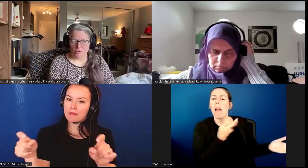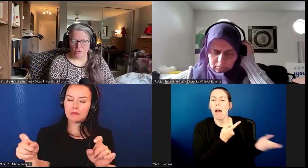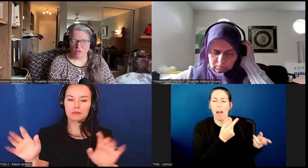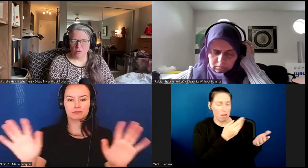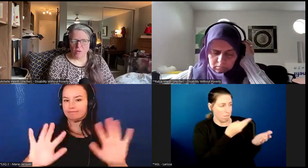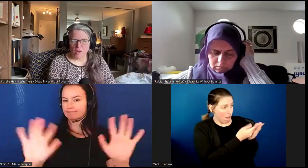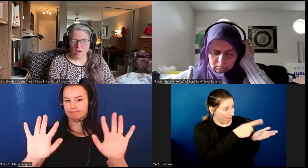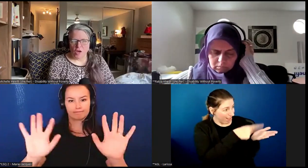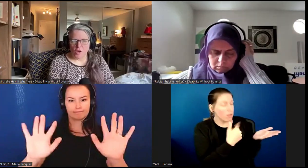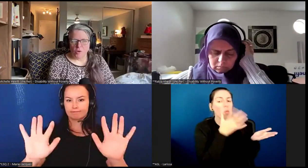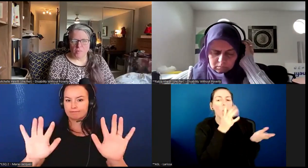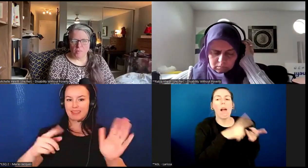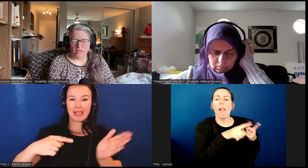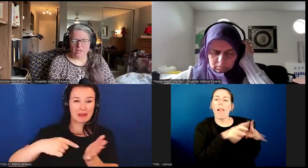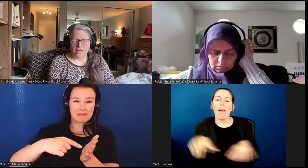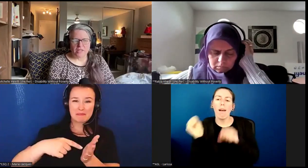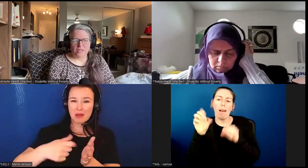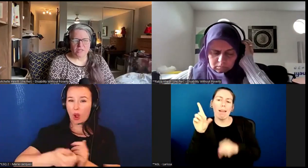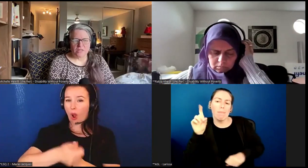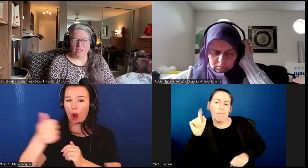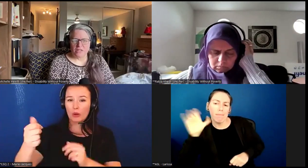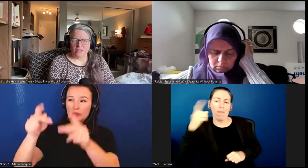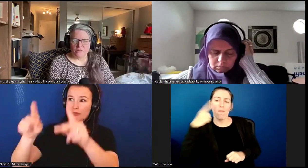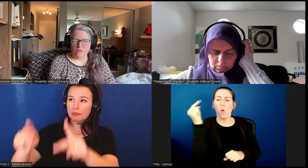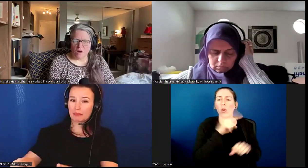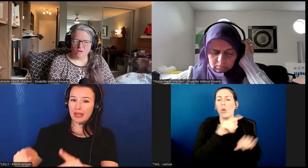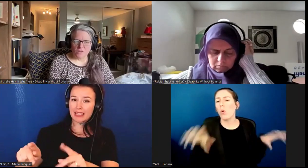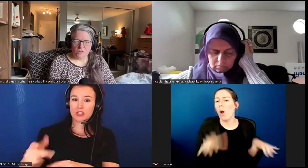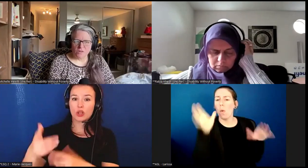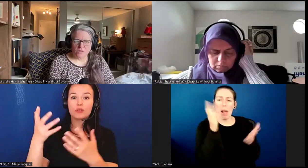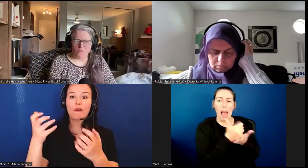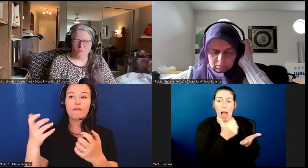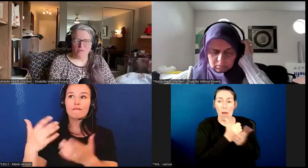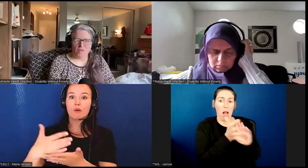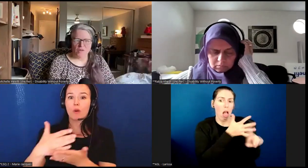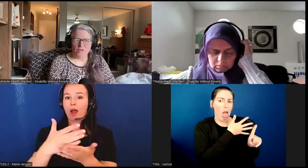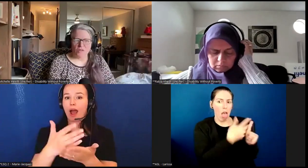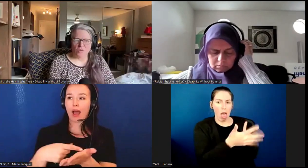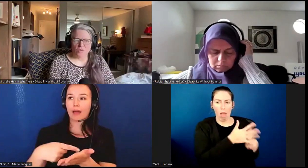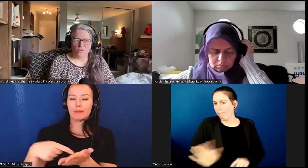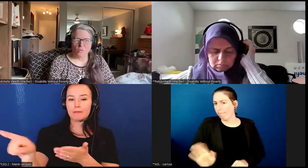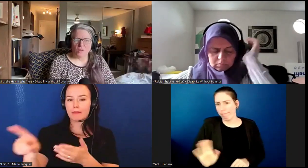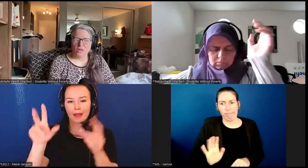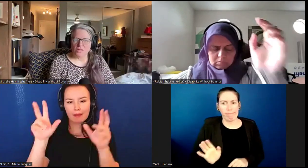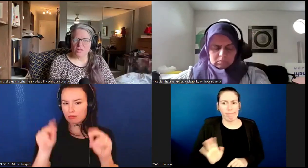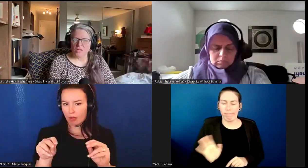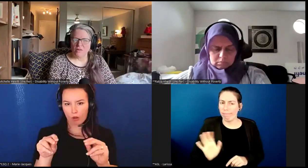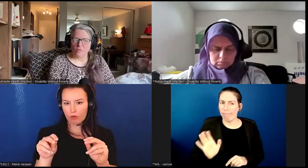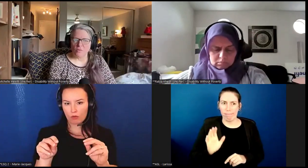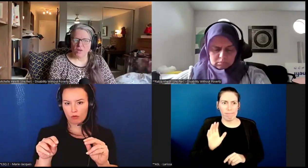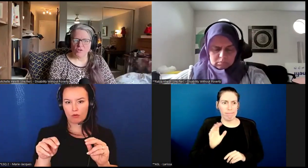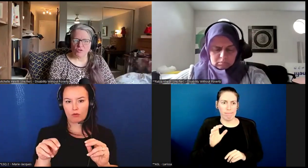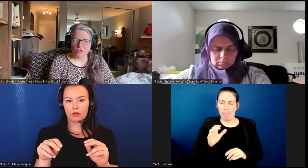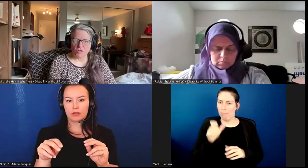done for you. That is not something that